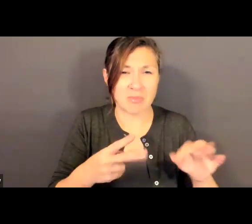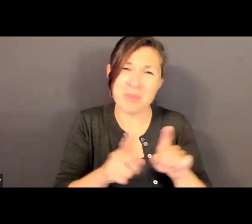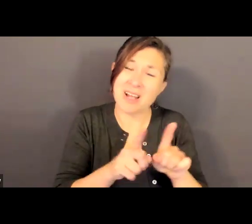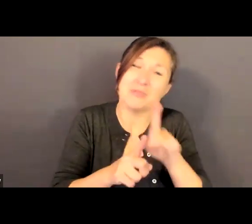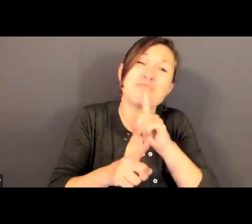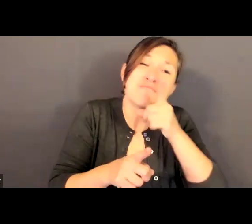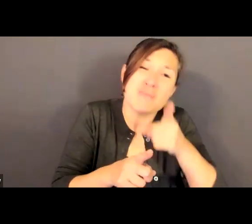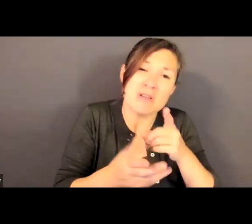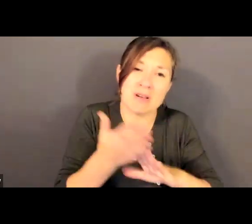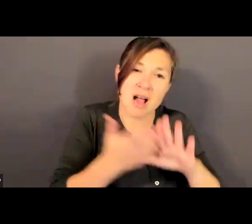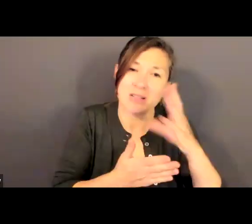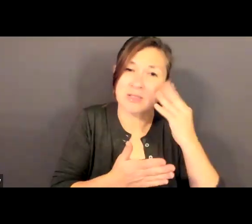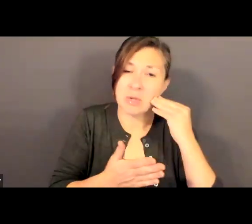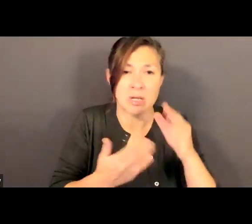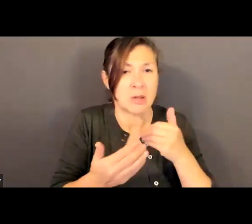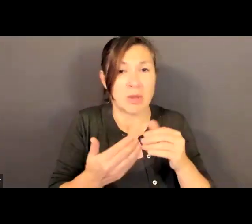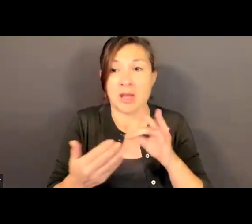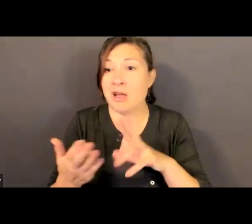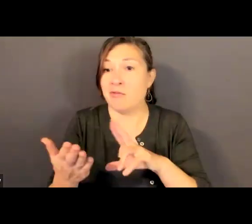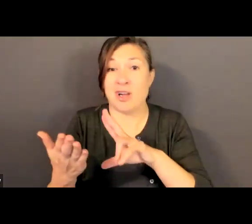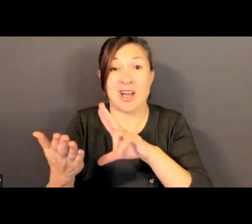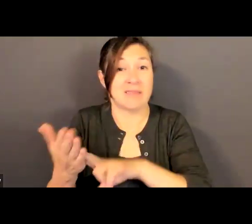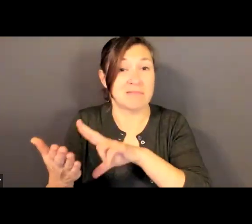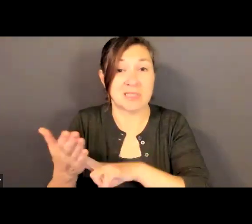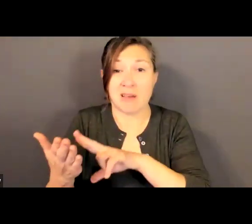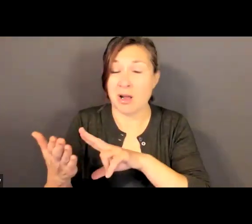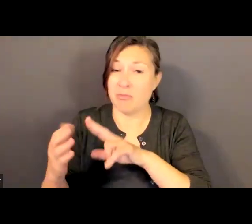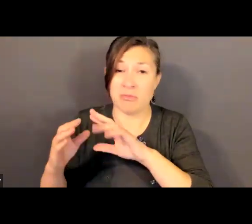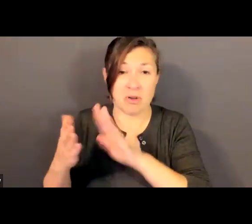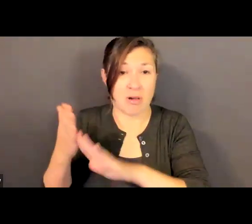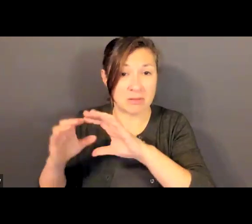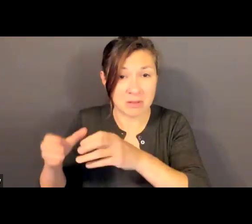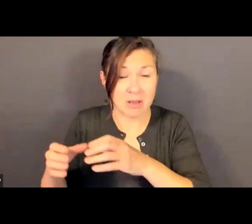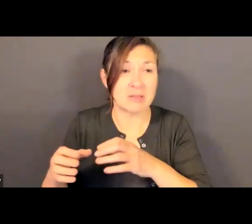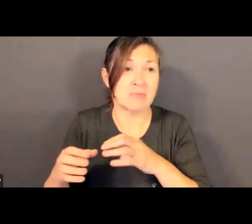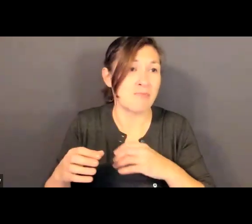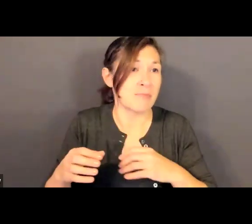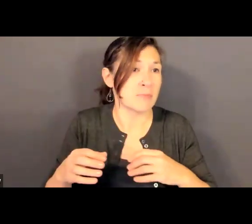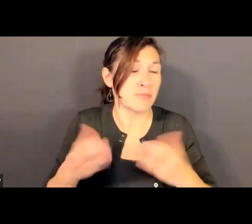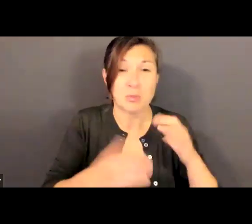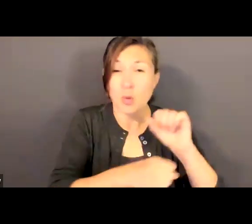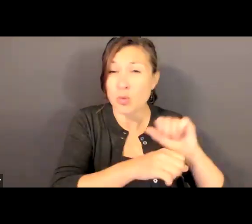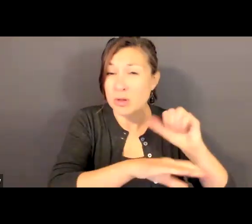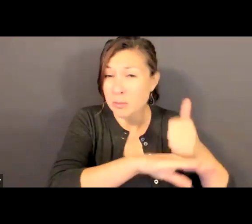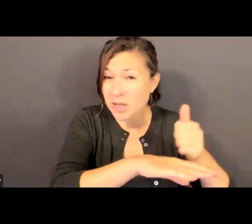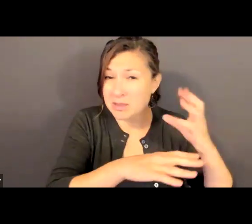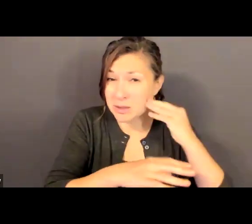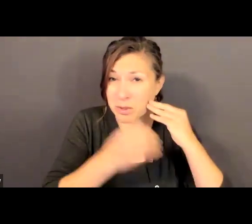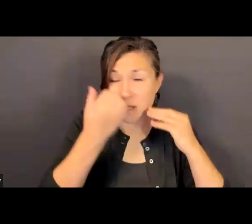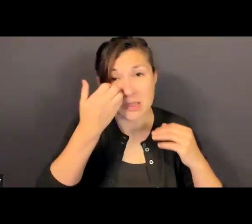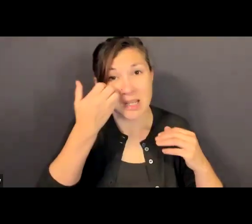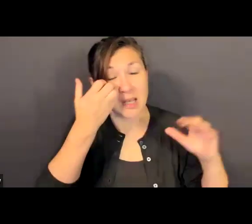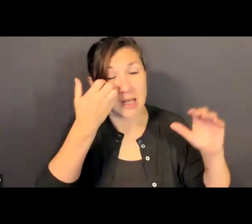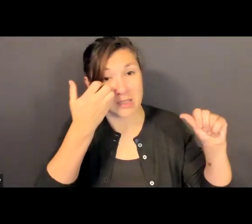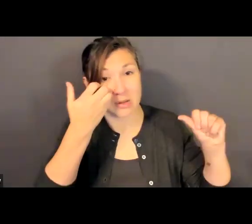enrollment class, whether it's a work-based experience. That was the piece that came out of that conversation with our alt ed leaders that we'd love to